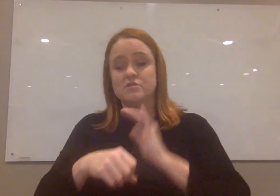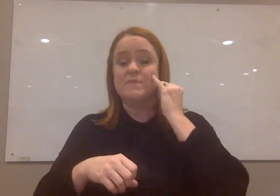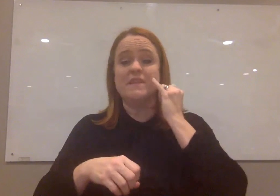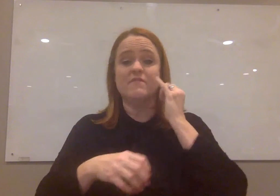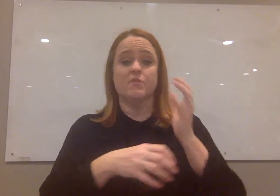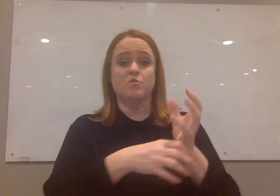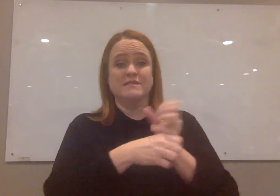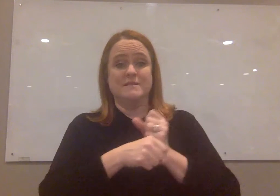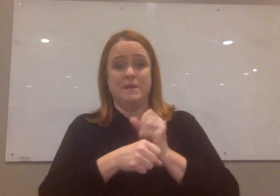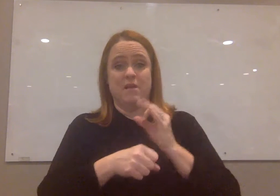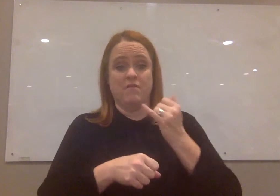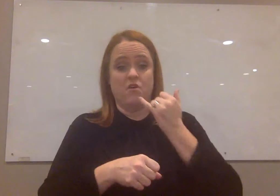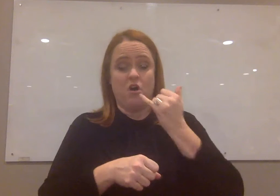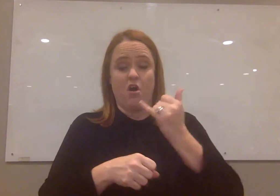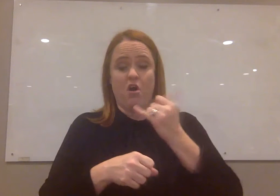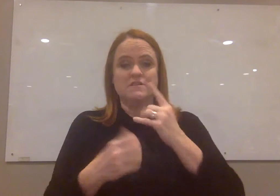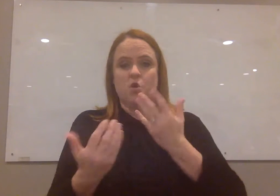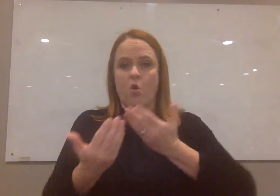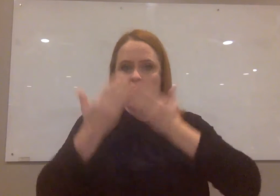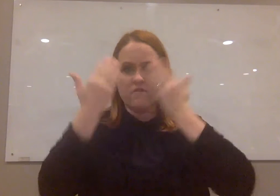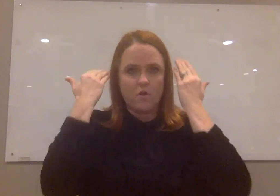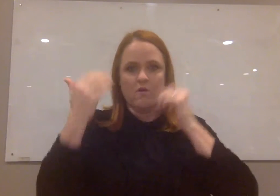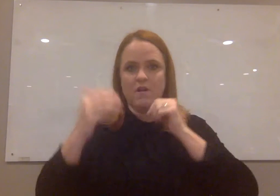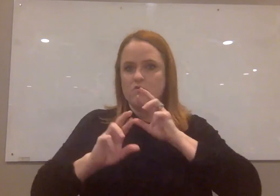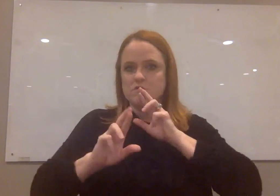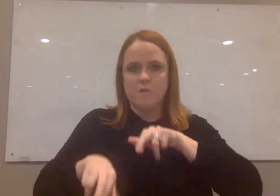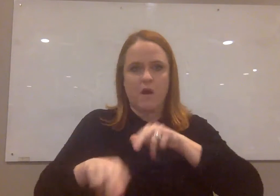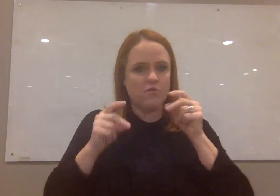respond right away, then the client can't issue another request to it.